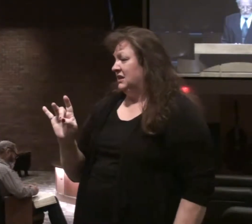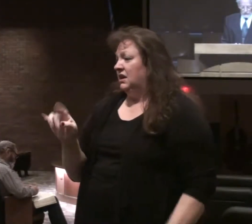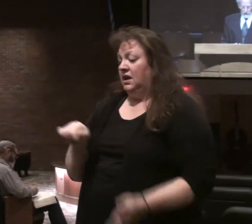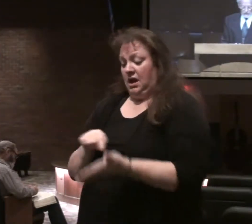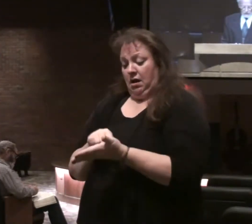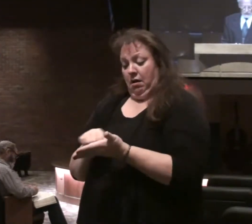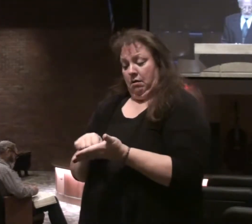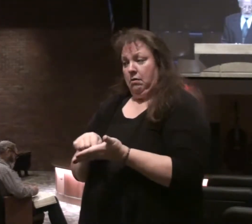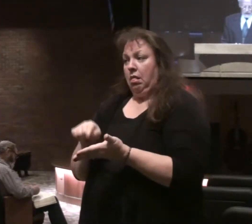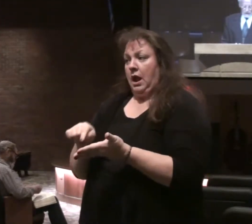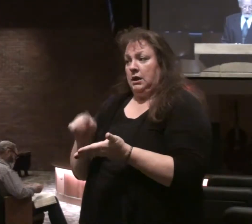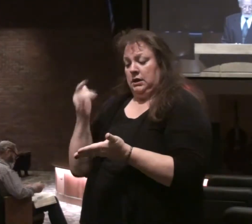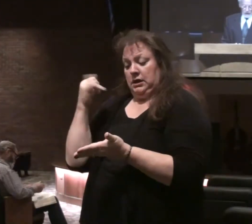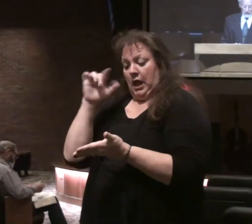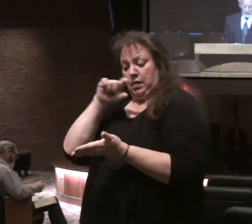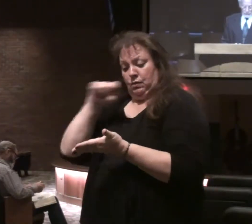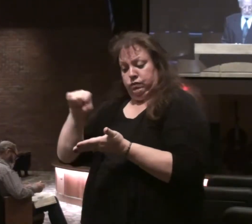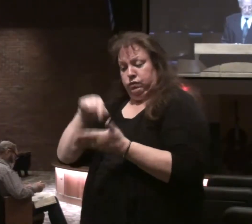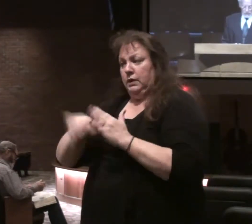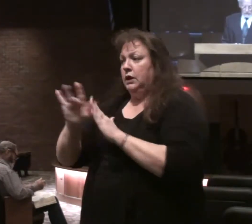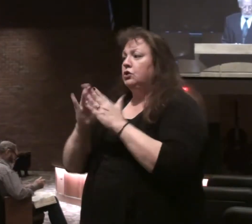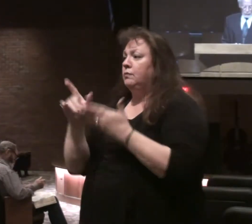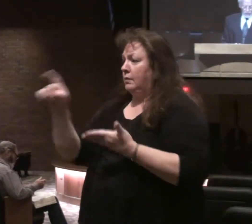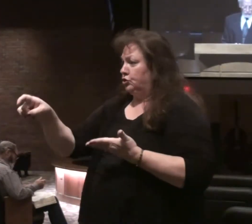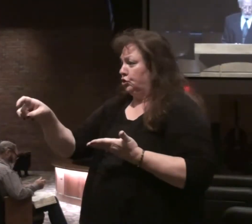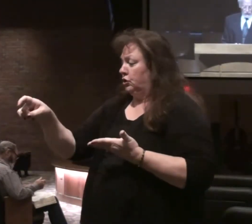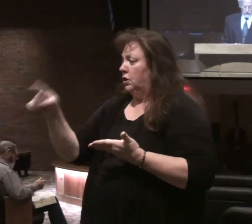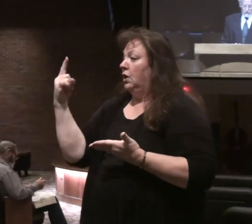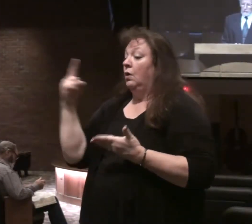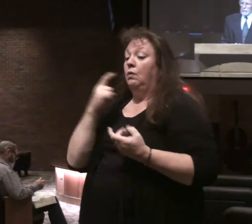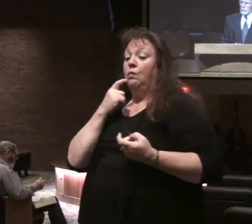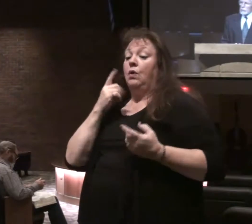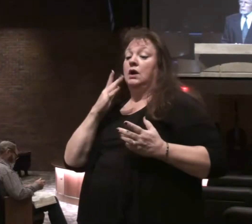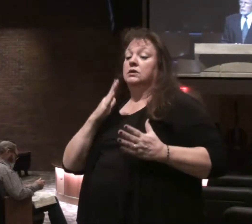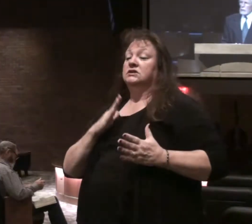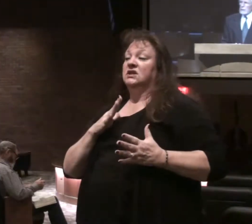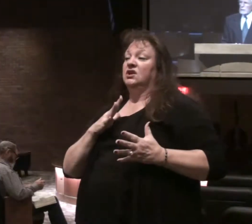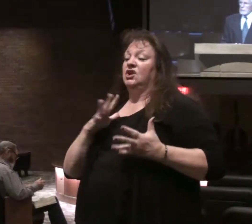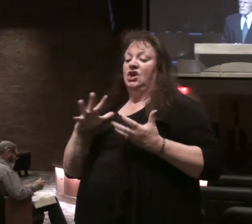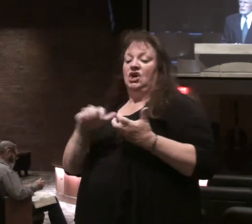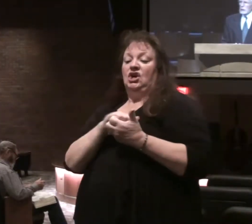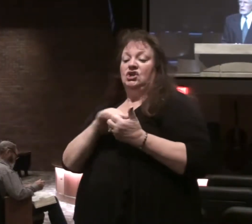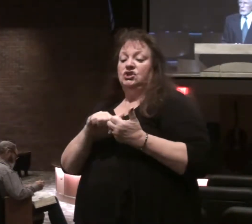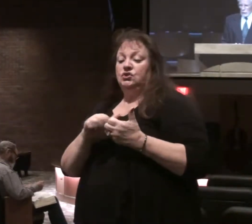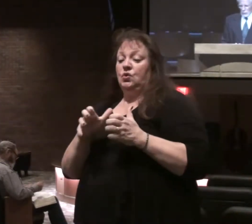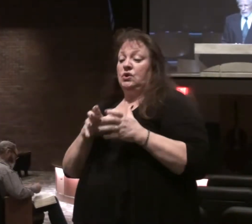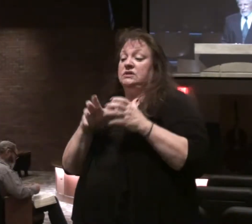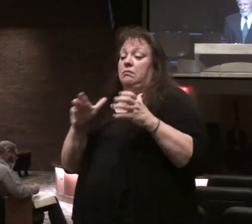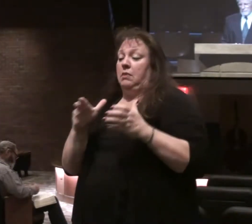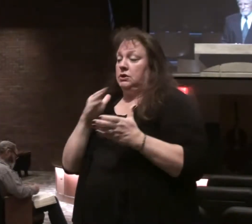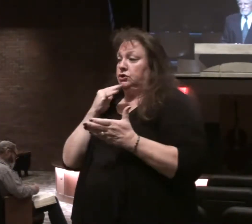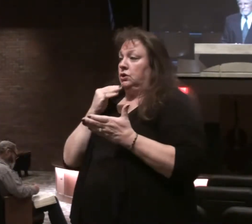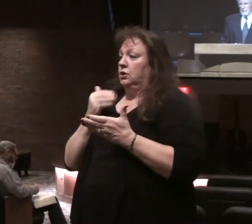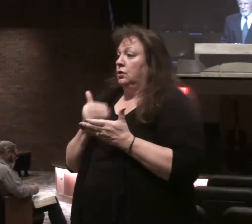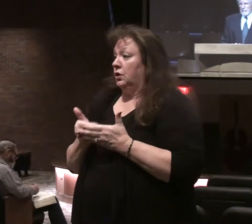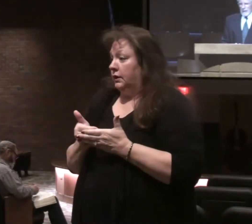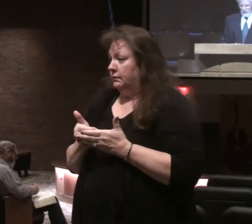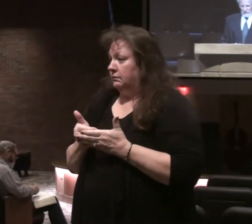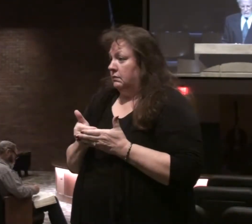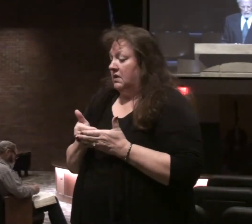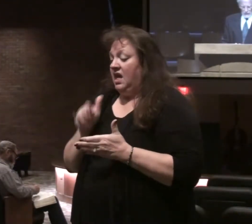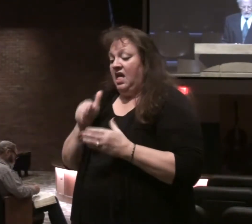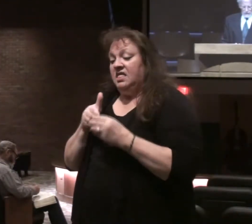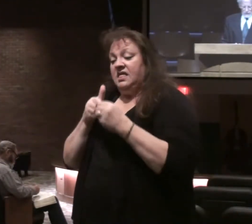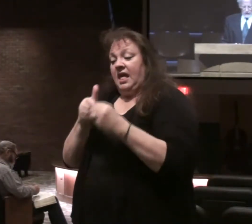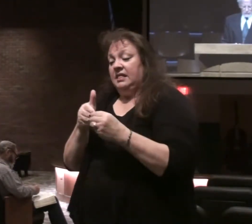have underlined or highlighted in your Bible, but one sinner destroys much good. And that